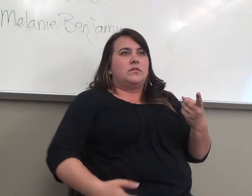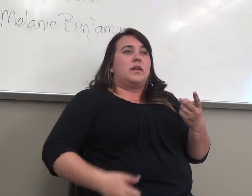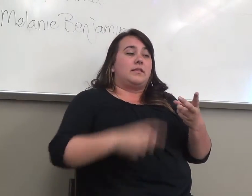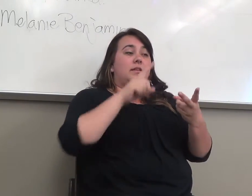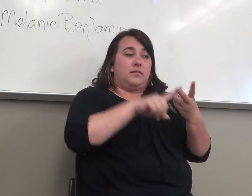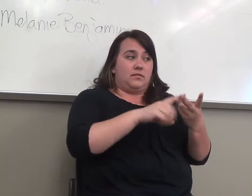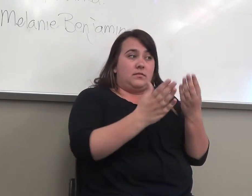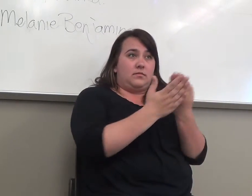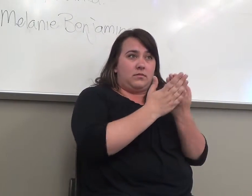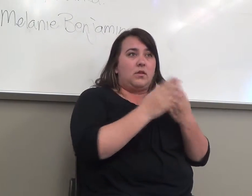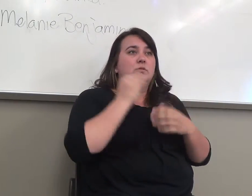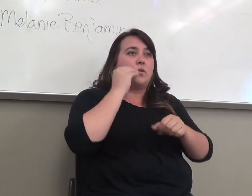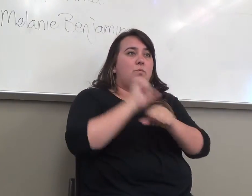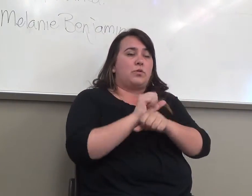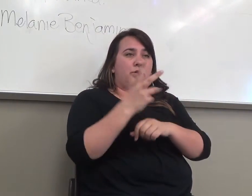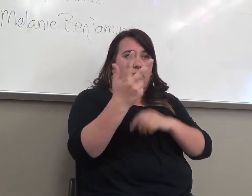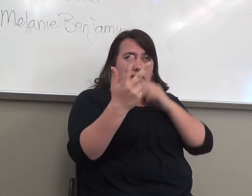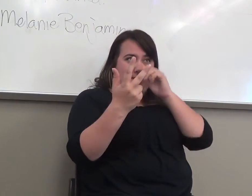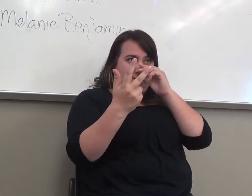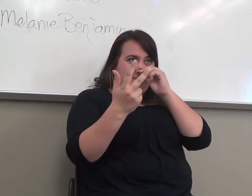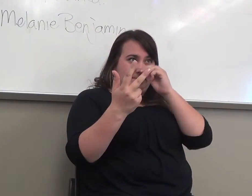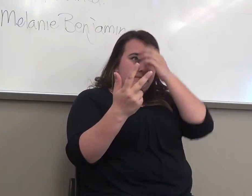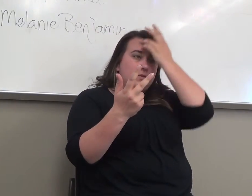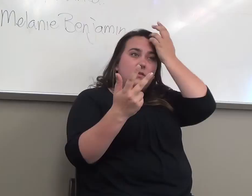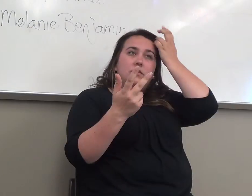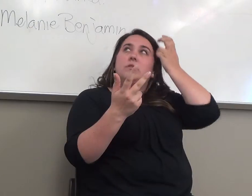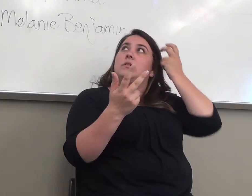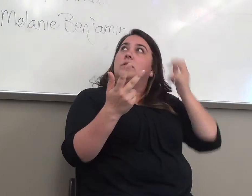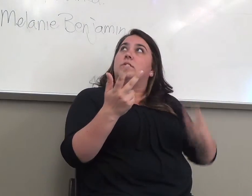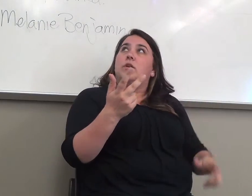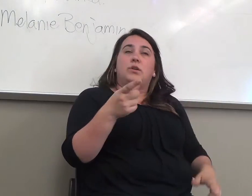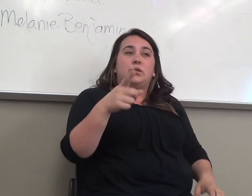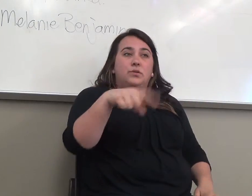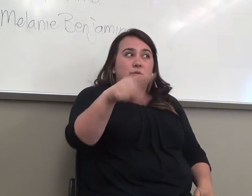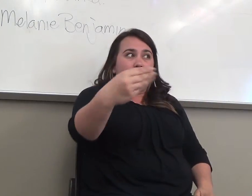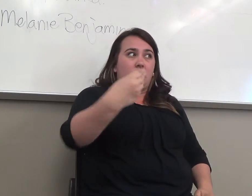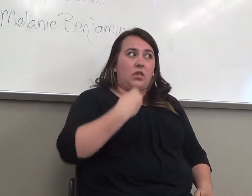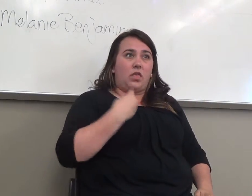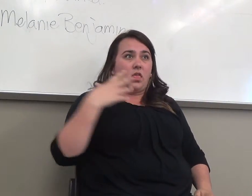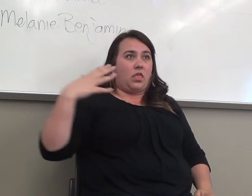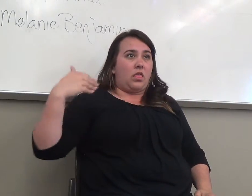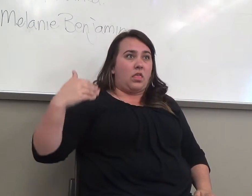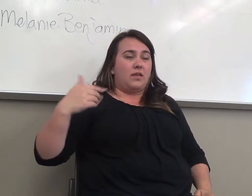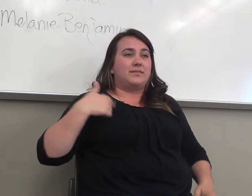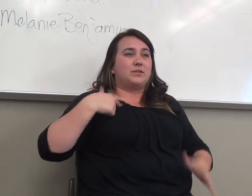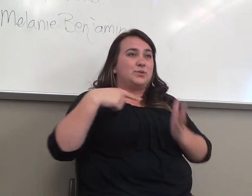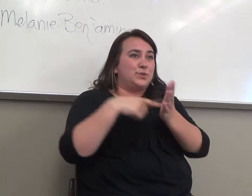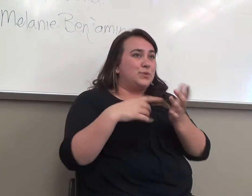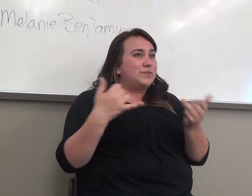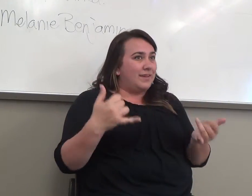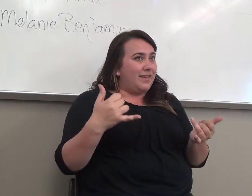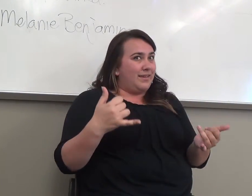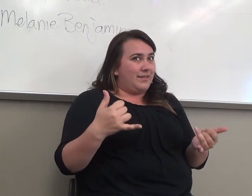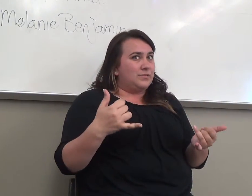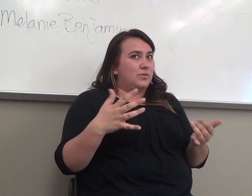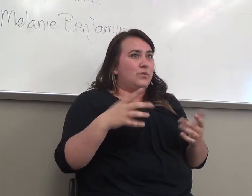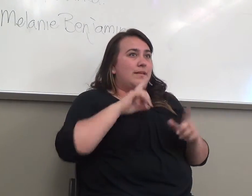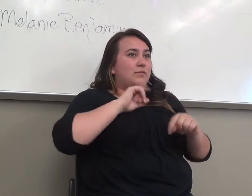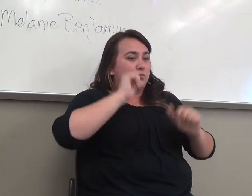homework 3. So I don't have that from anybody yet. So that is due today, the answers to all these questions. You told us